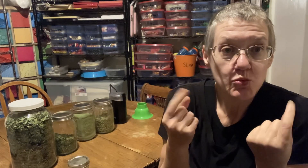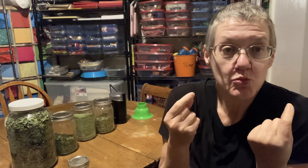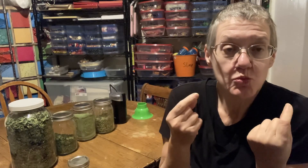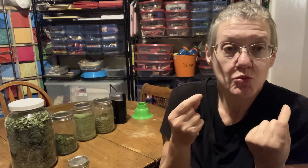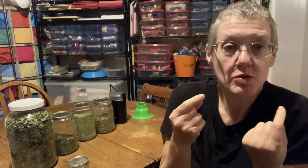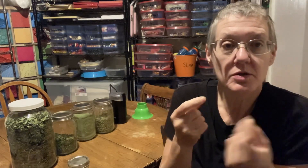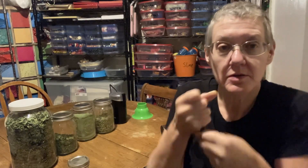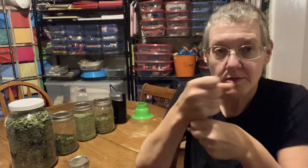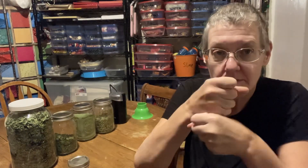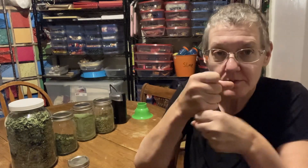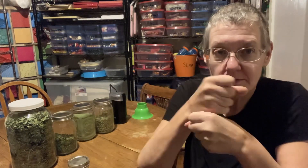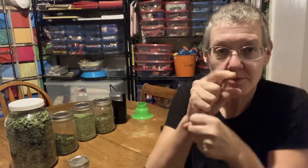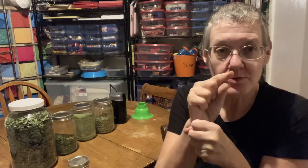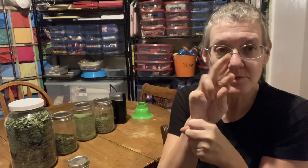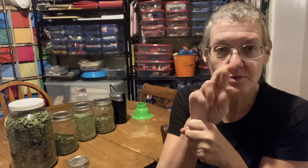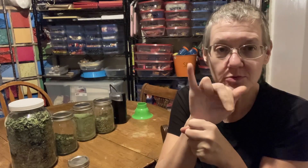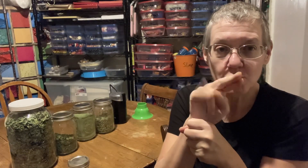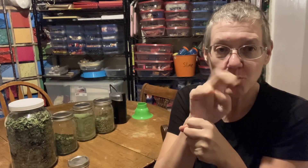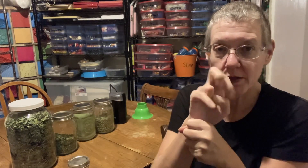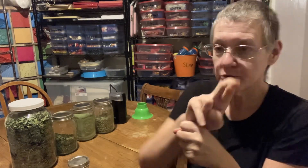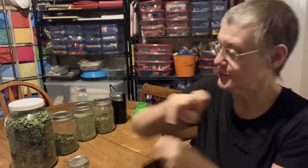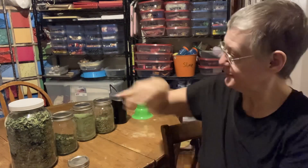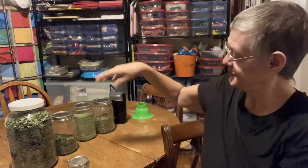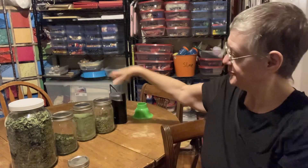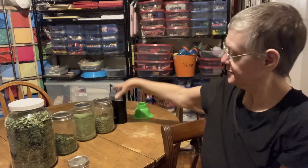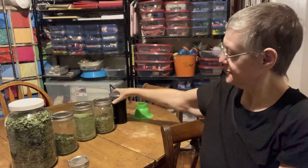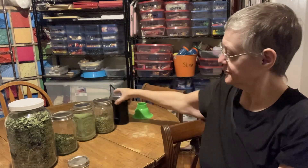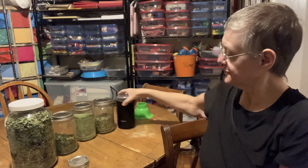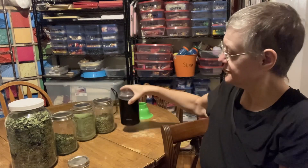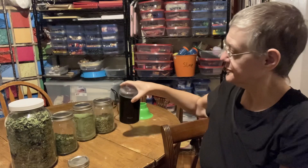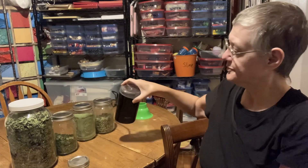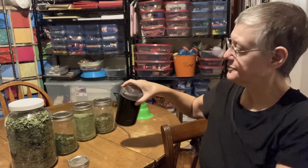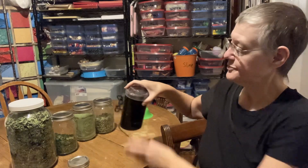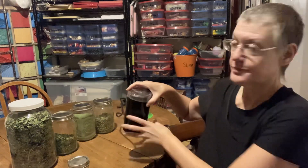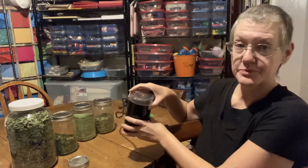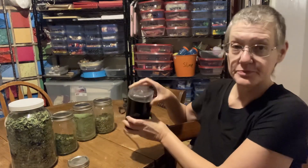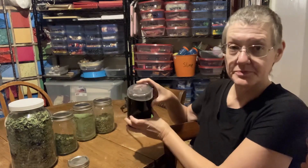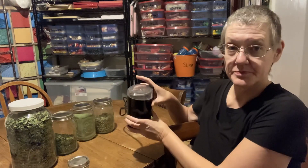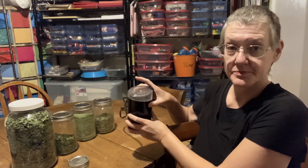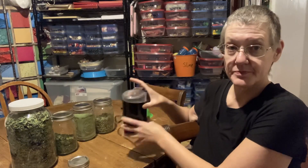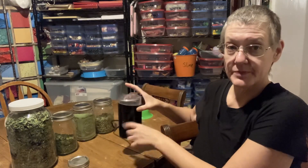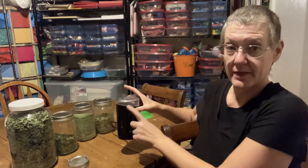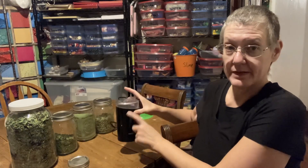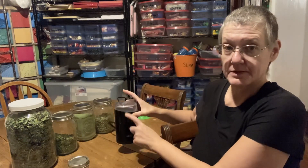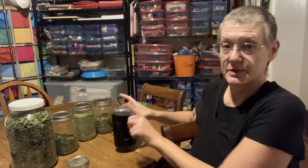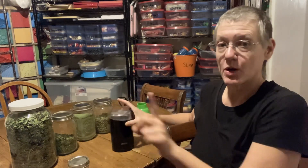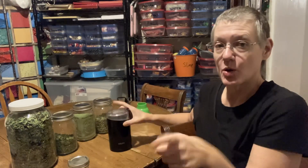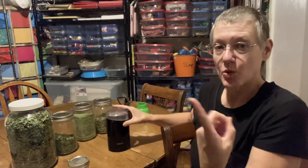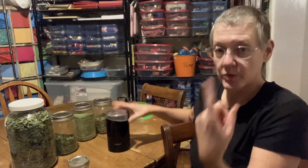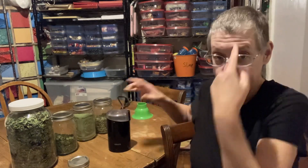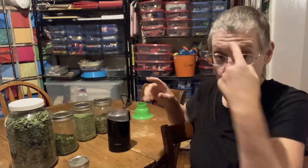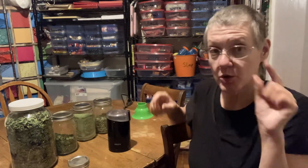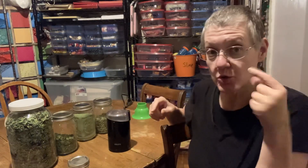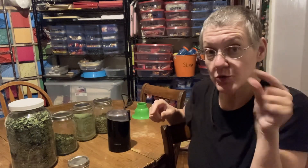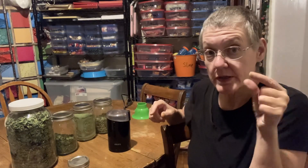Then what do I do with it? Then I use a coffee grinder, and this one is dedicated only to